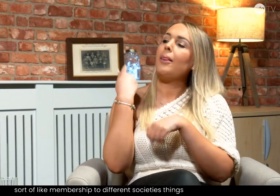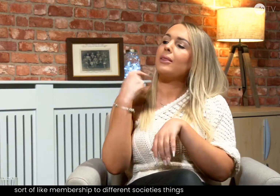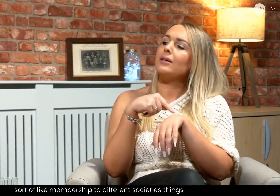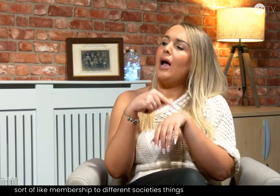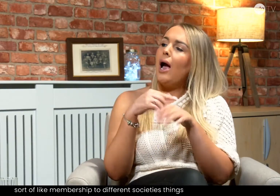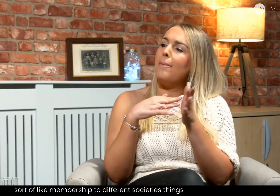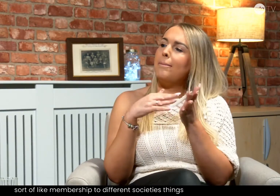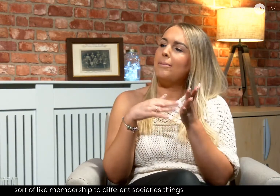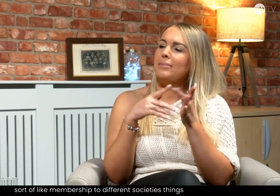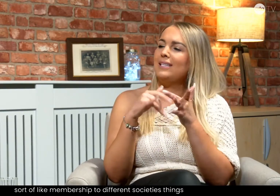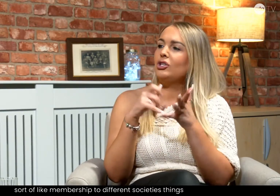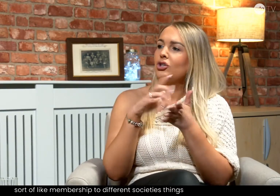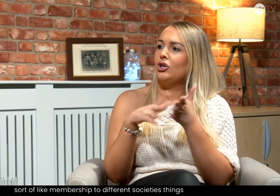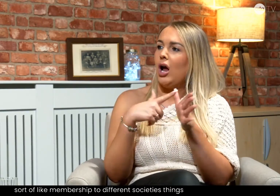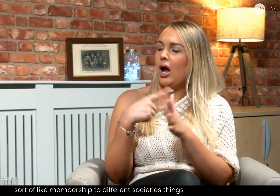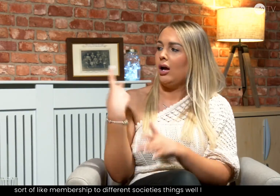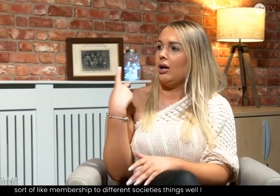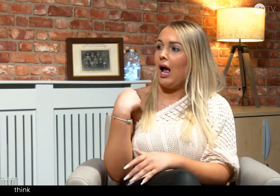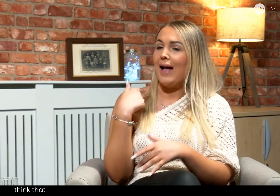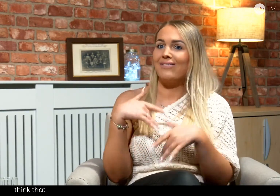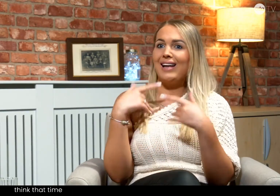Well, I think at that time,